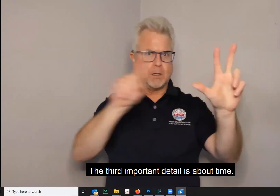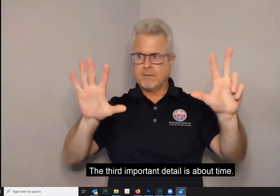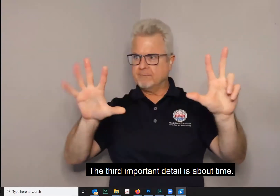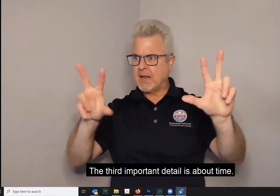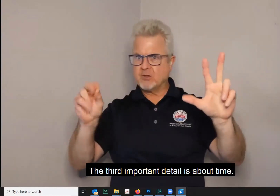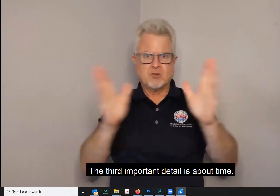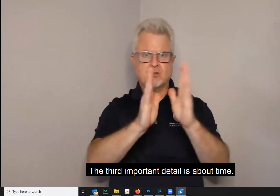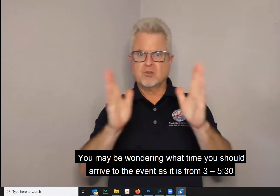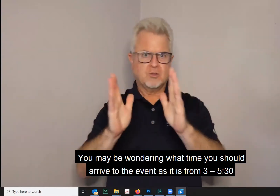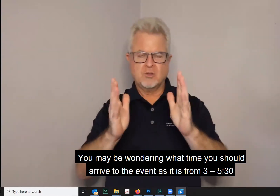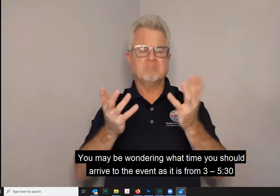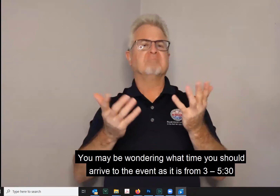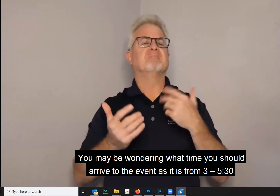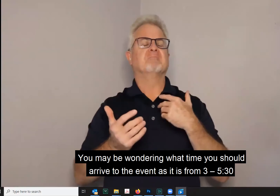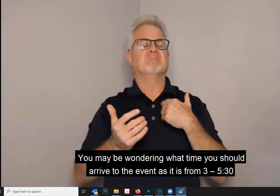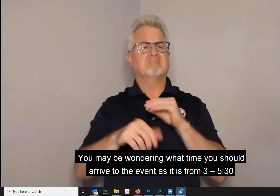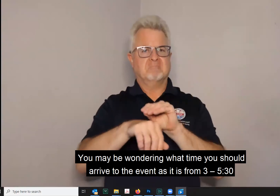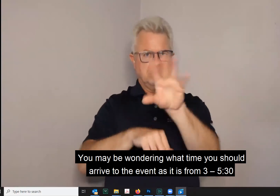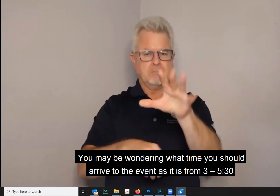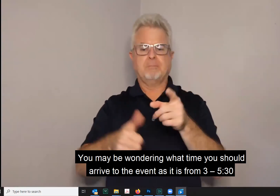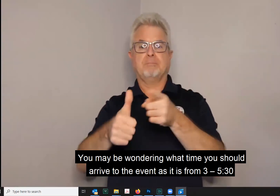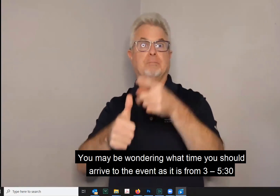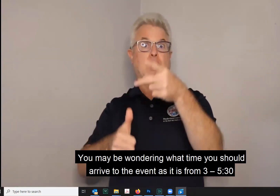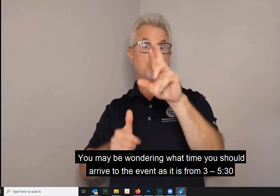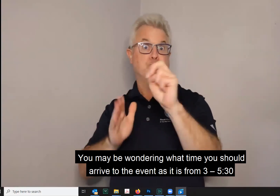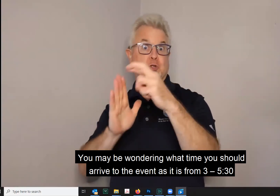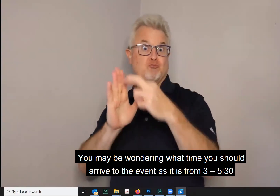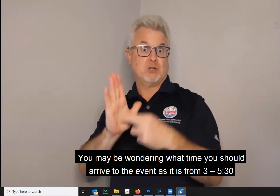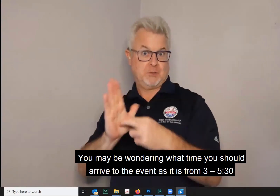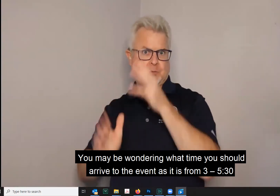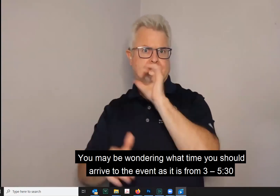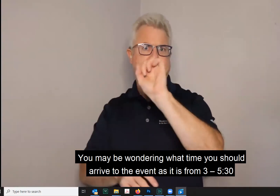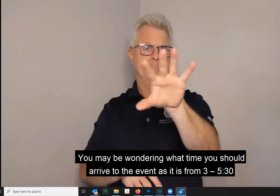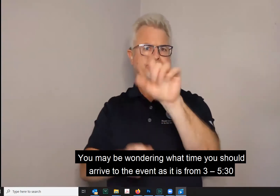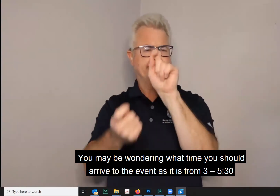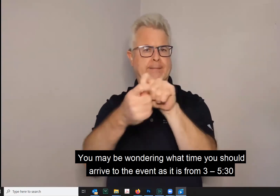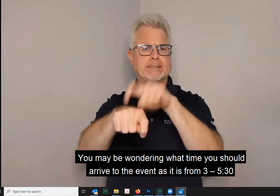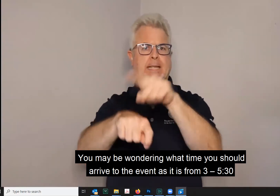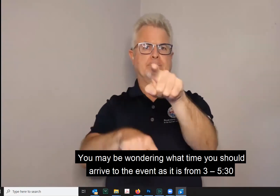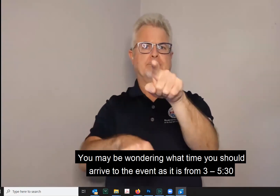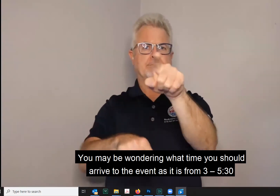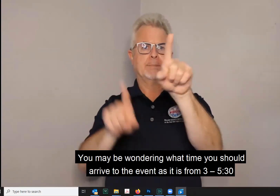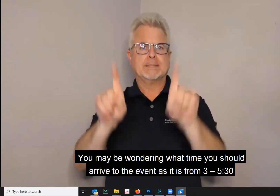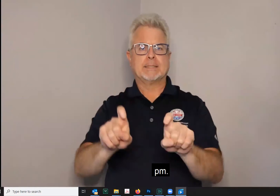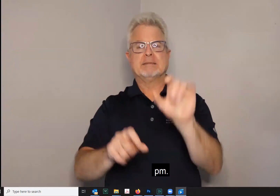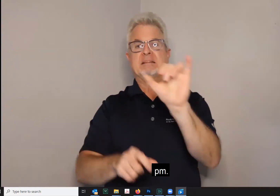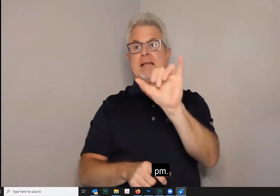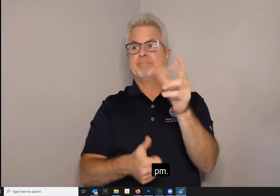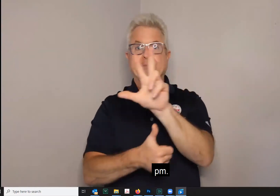away. The third important detail is about time. You might be wondering what time you should arrive to the event,